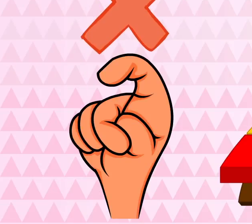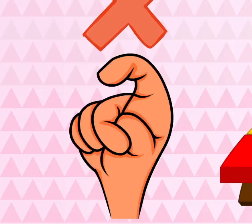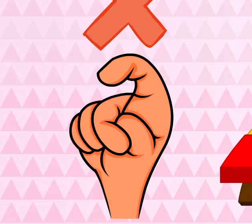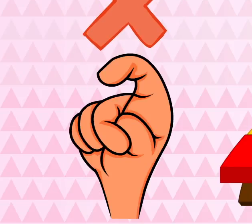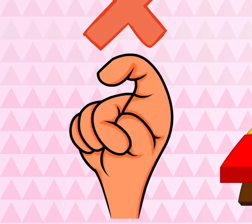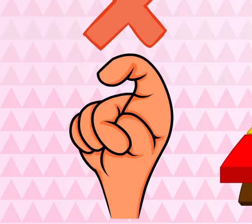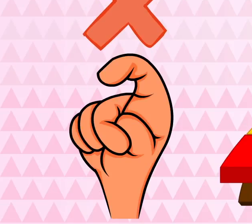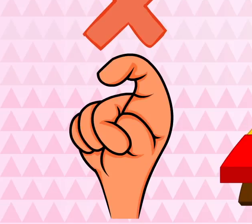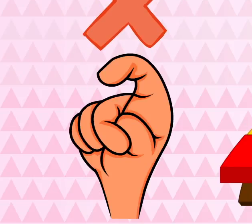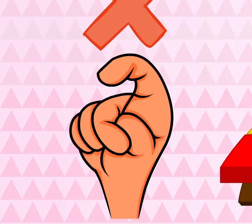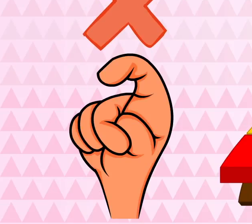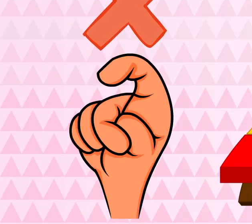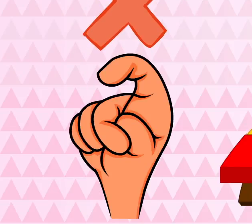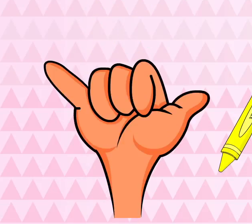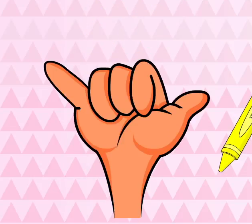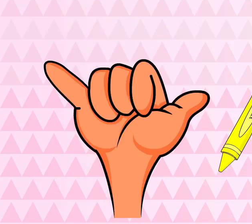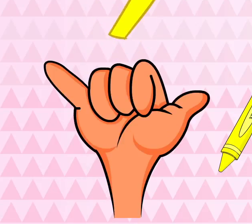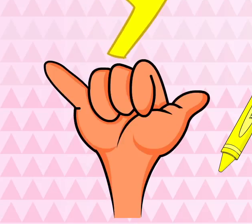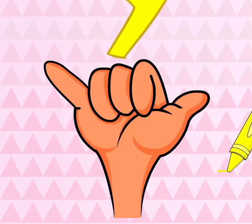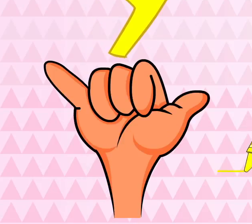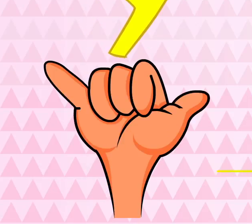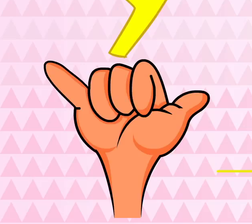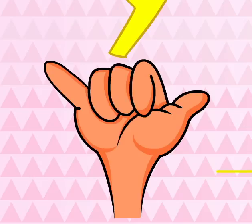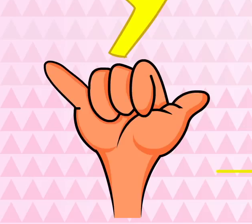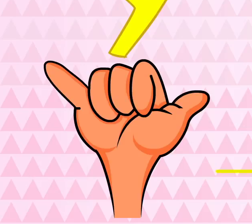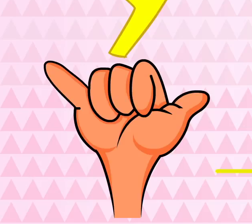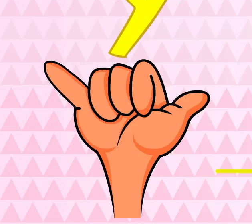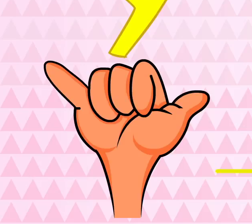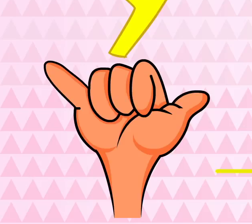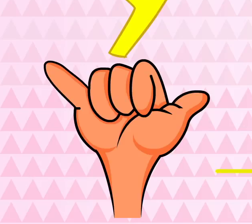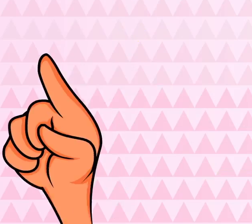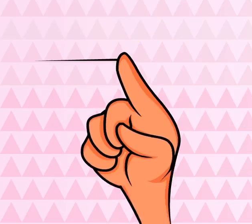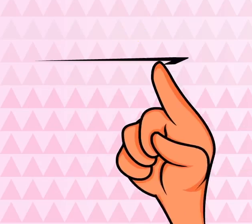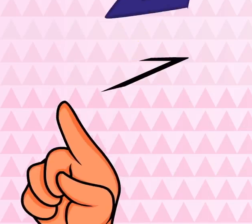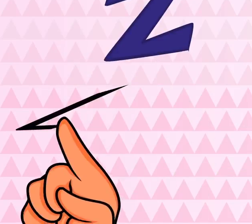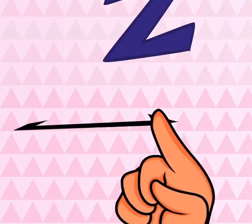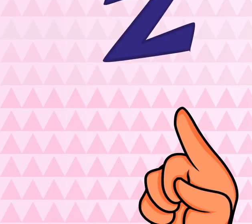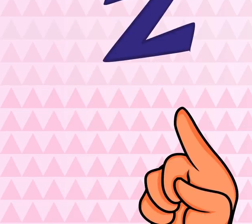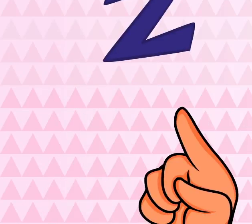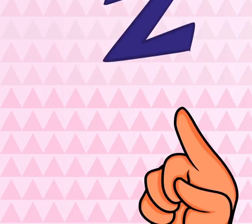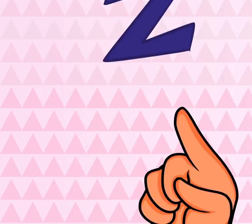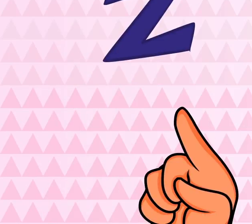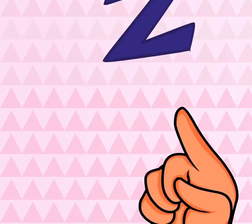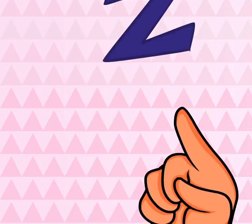Xylophone Y for Yellow Y Z for Zebra D, 1 3